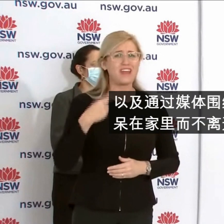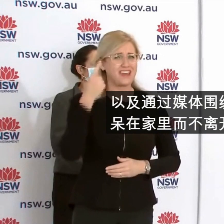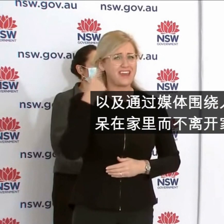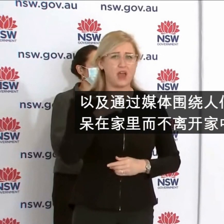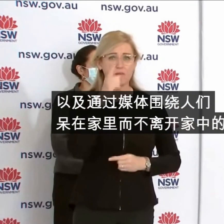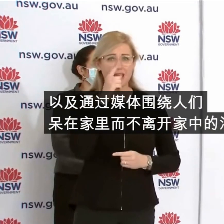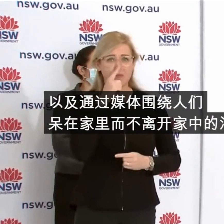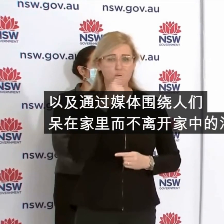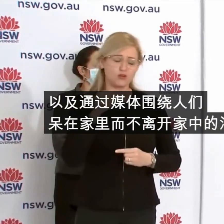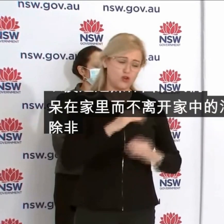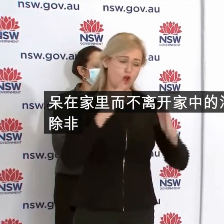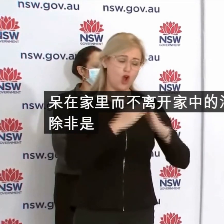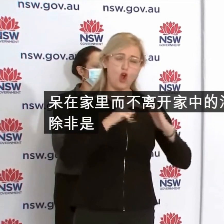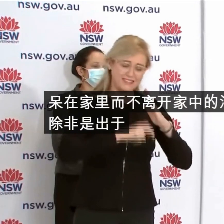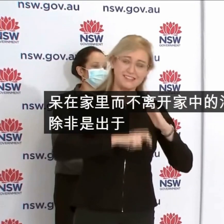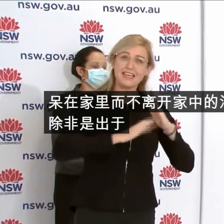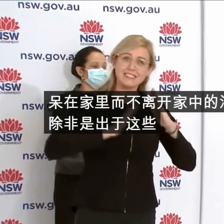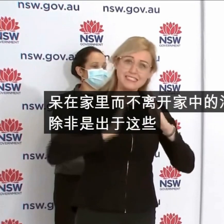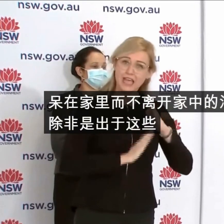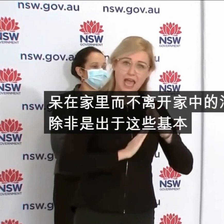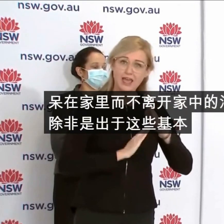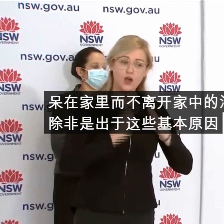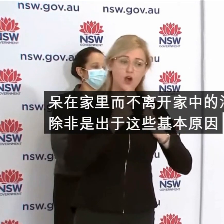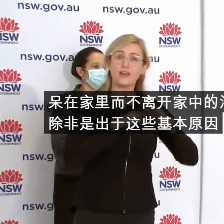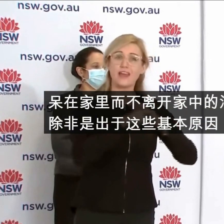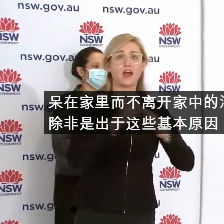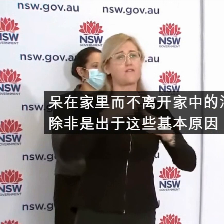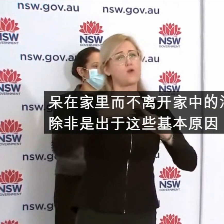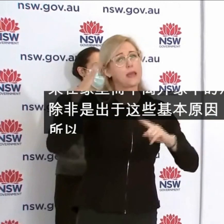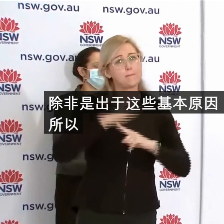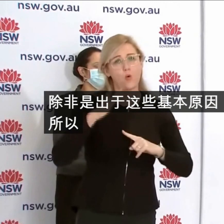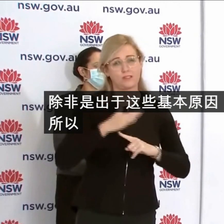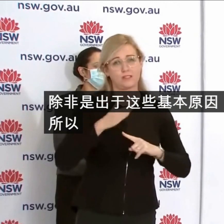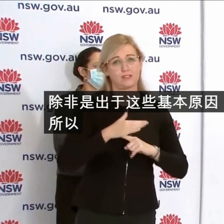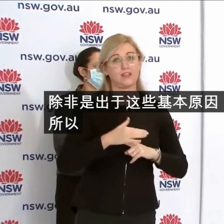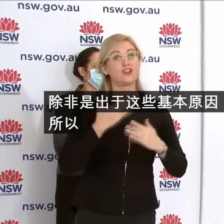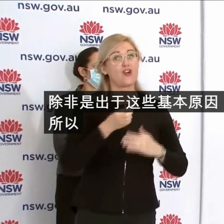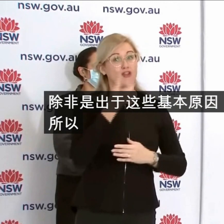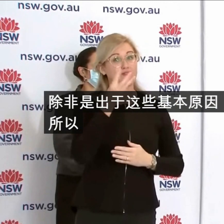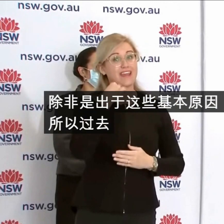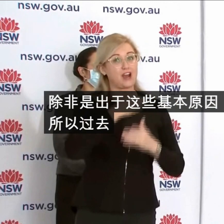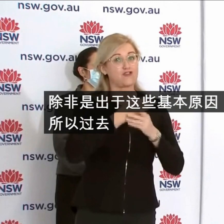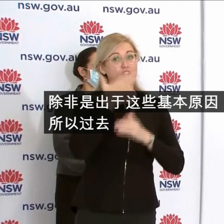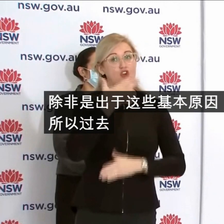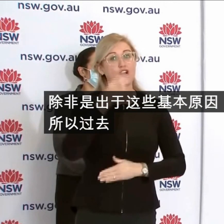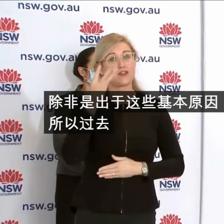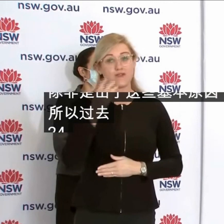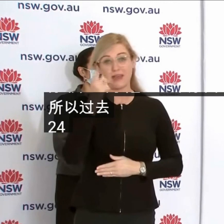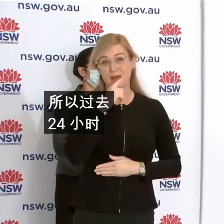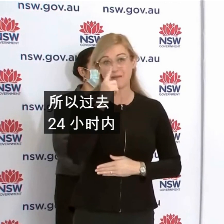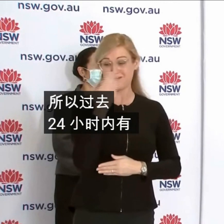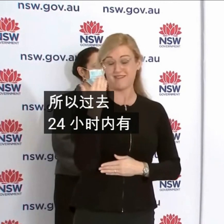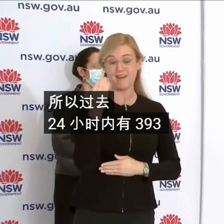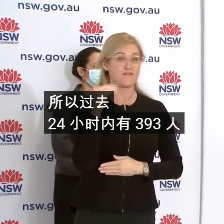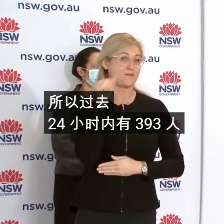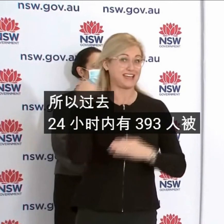home and not leaving home unless it's for those essential reasons. So 393 people in the last